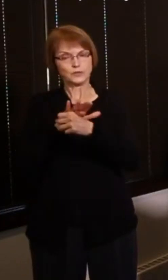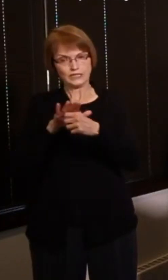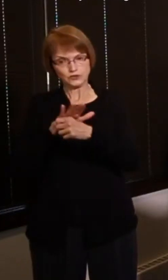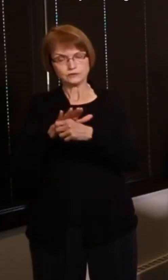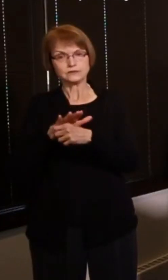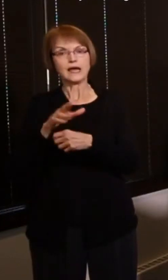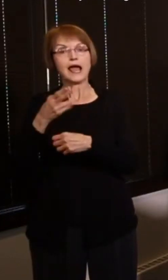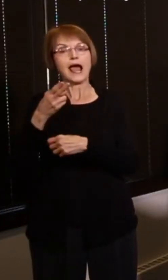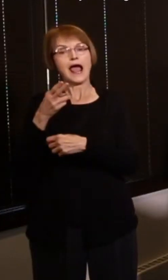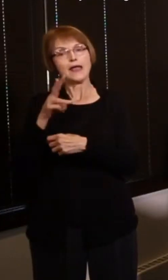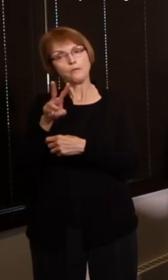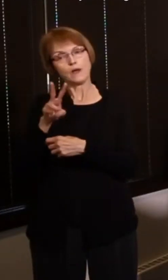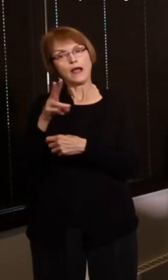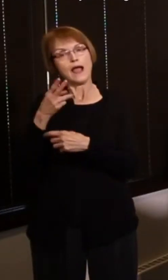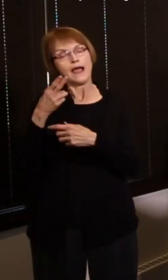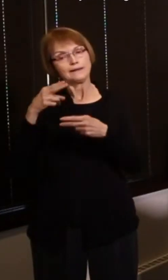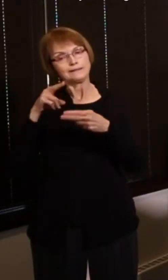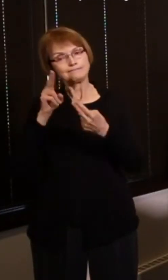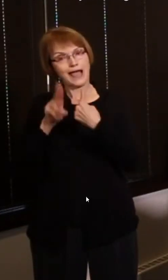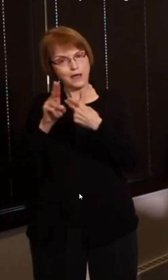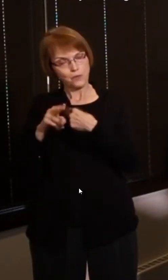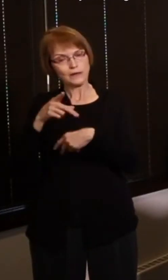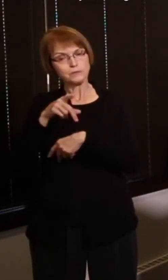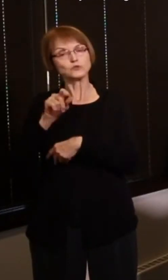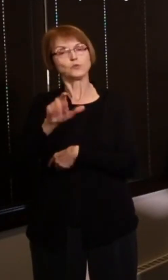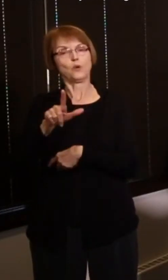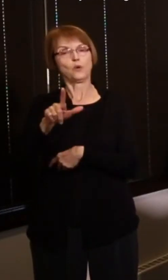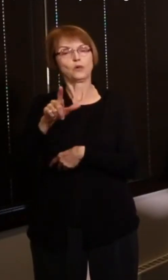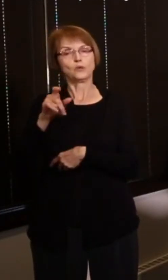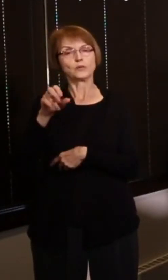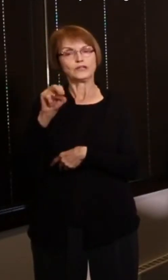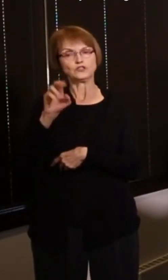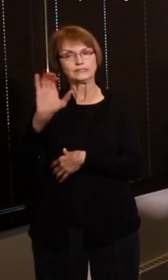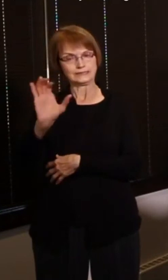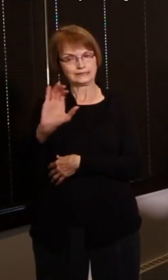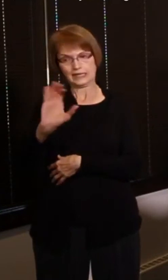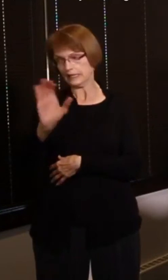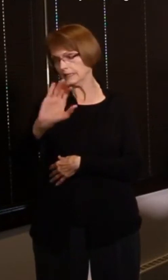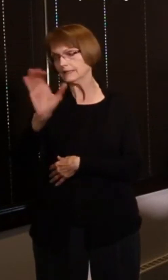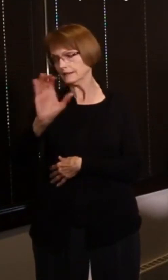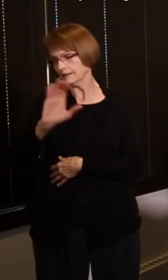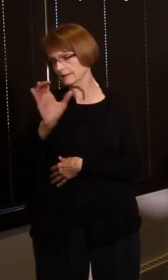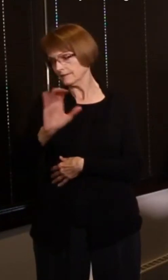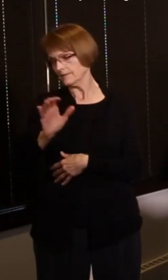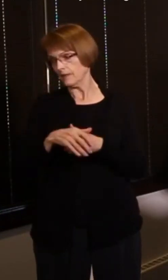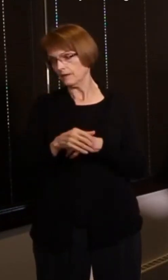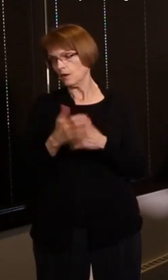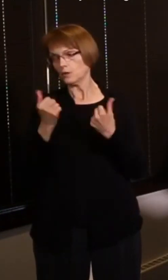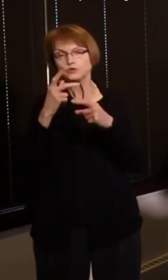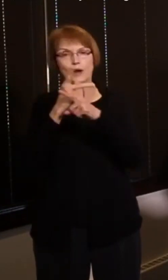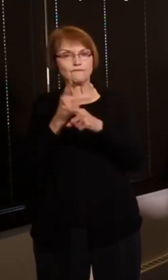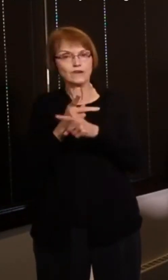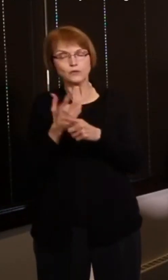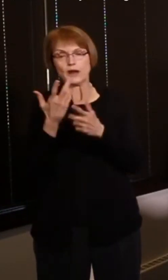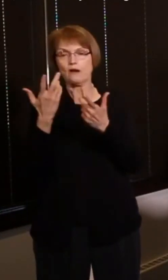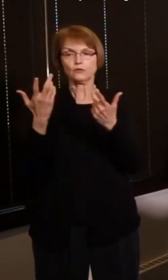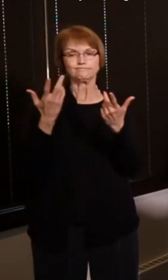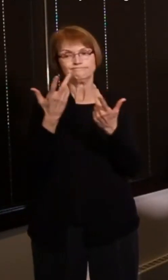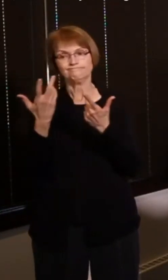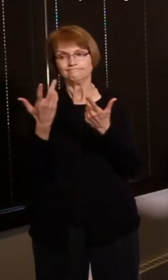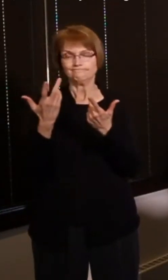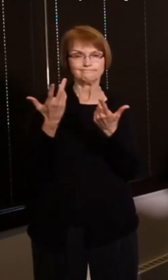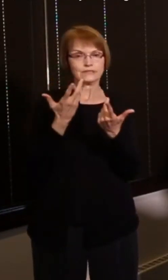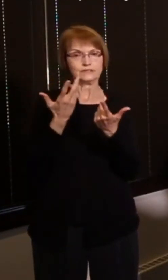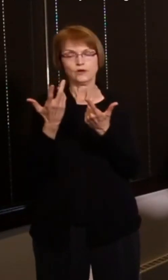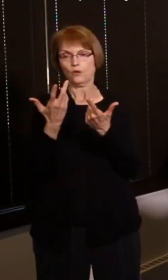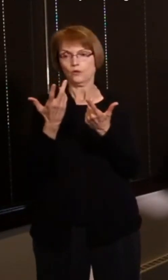Patrol Region C have administered at a minimum, and the reason why I say at a minimum is we're still trying to figure out what the contribution is to